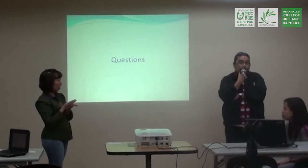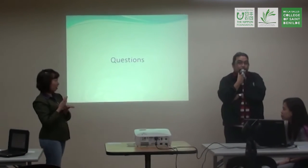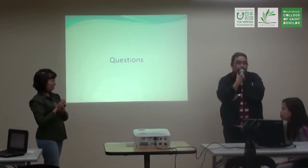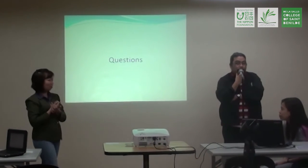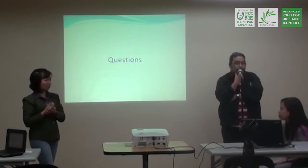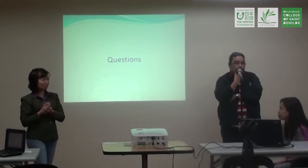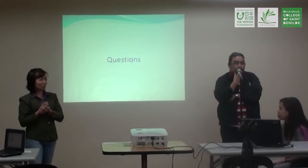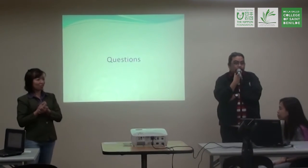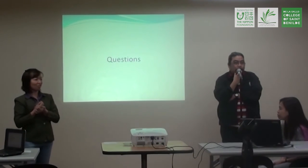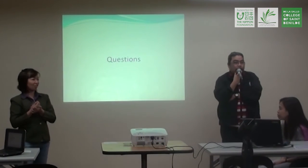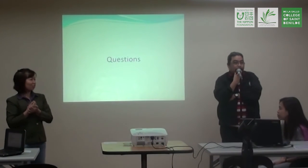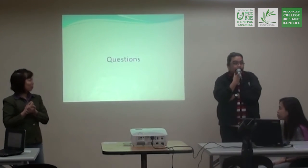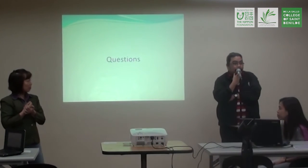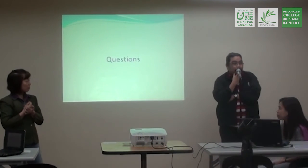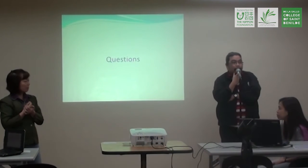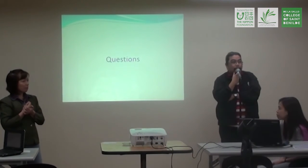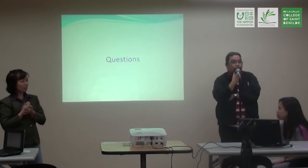Well,